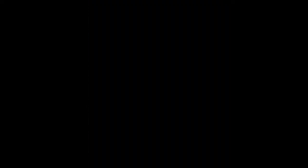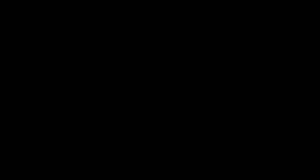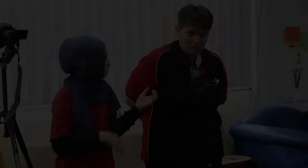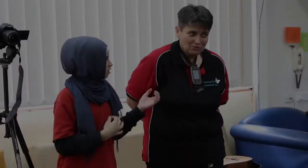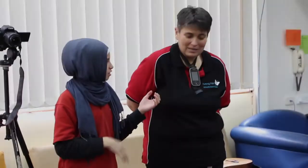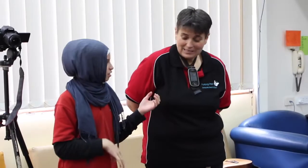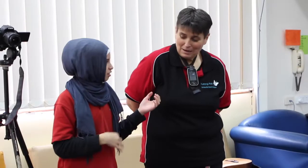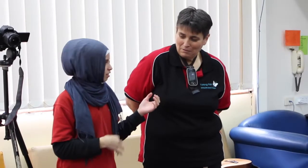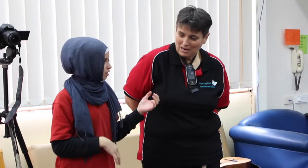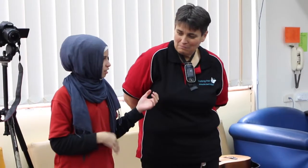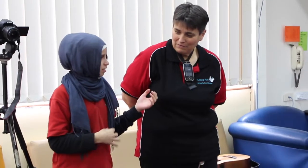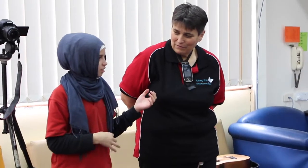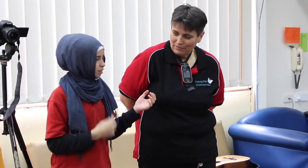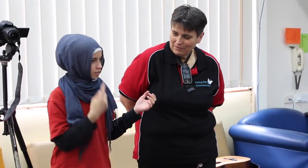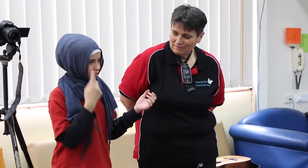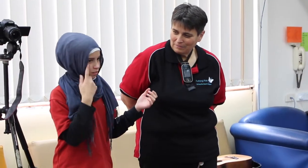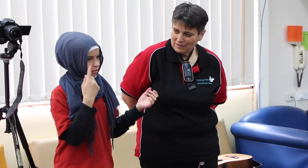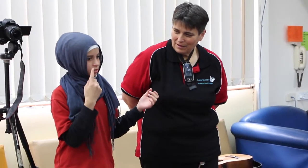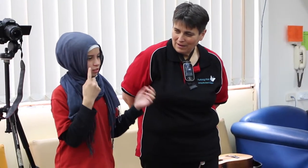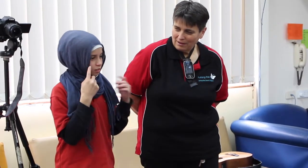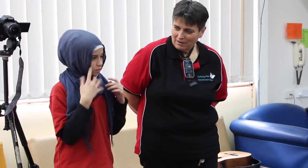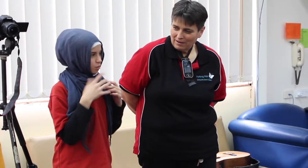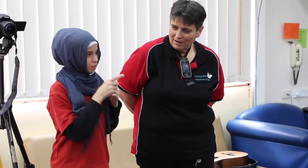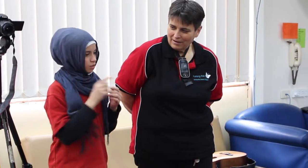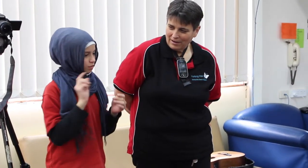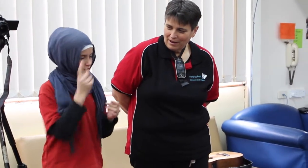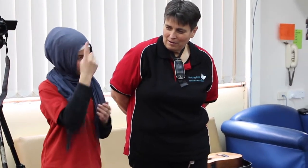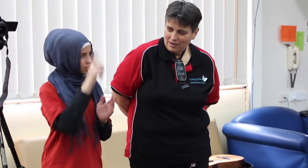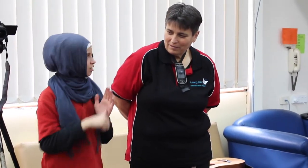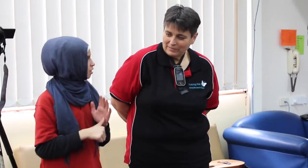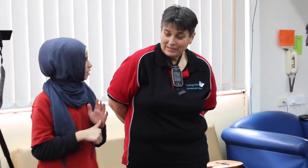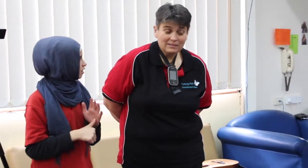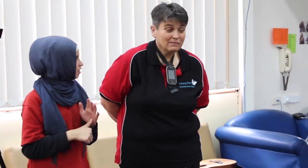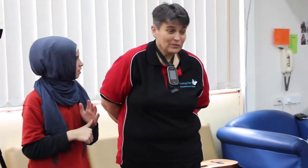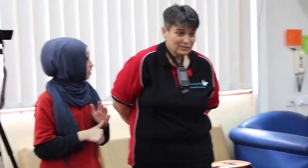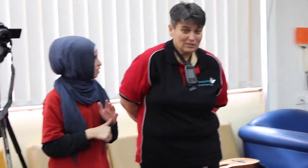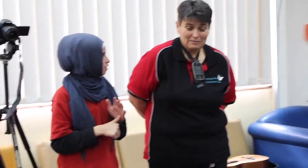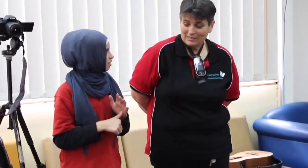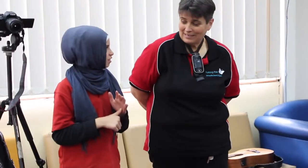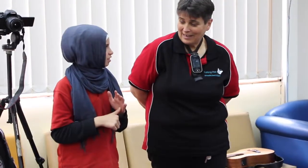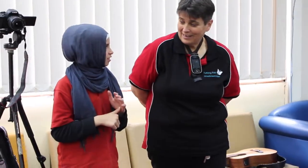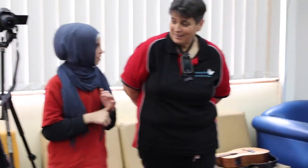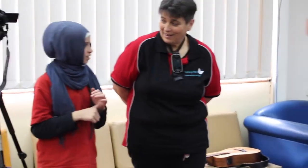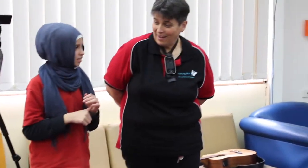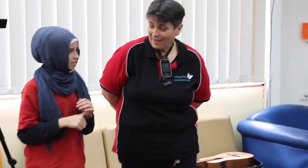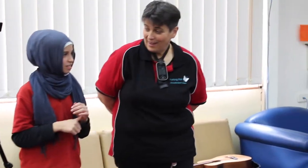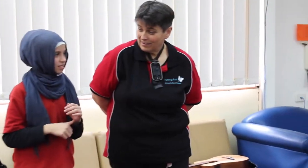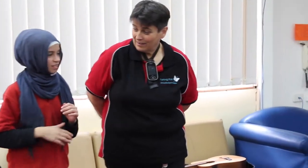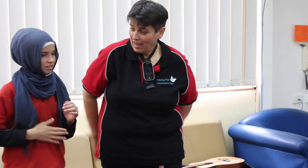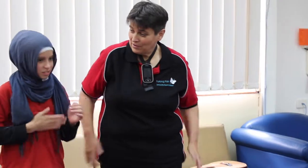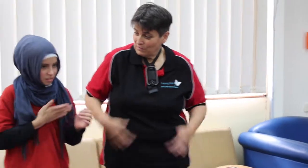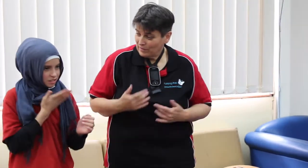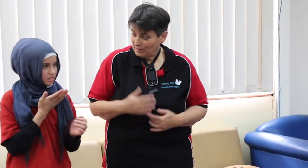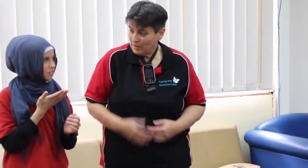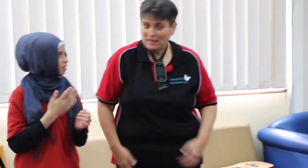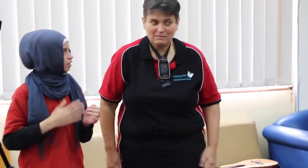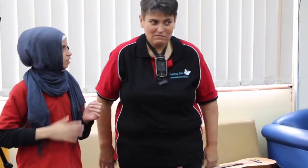Before your guitar playing before, and I've seen it the first time today. And how do you feel about it? It's